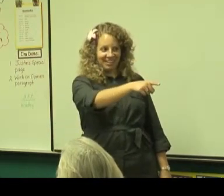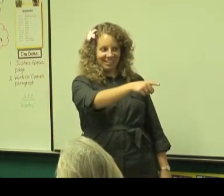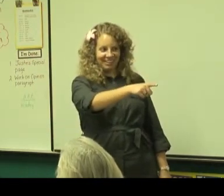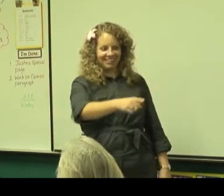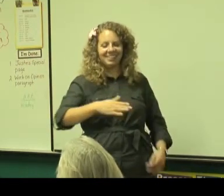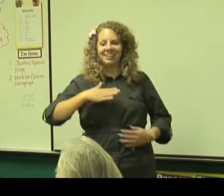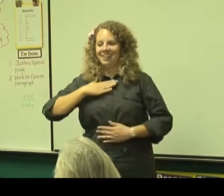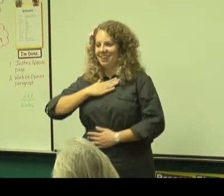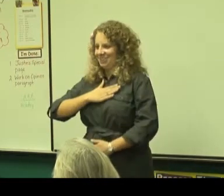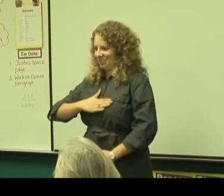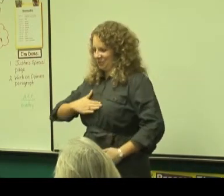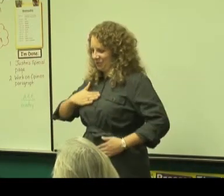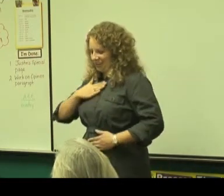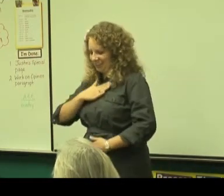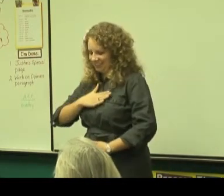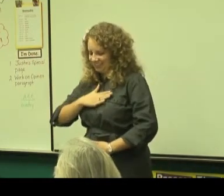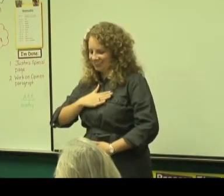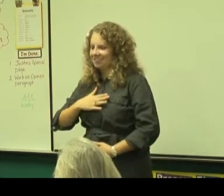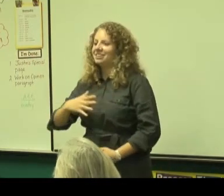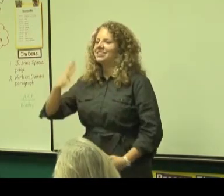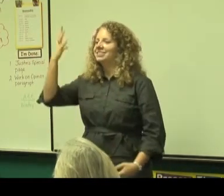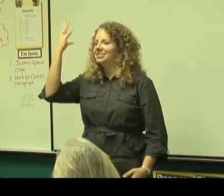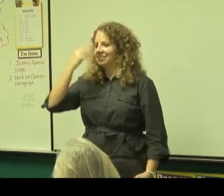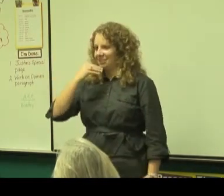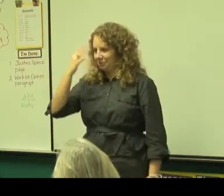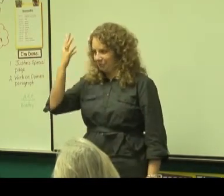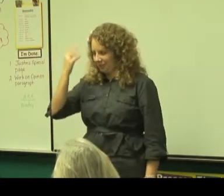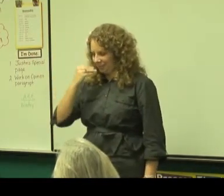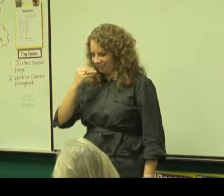She enjoys sleeping.